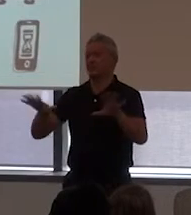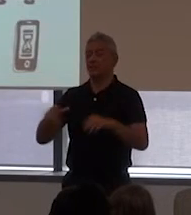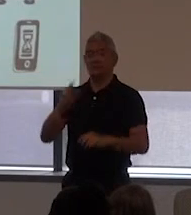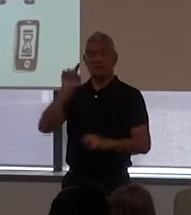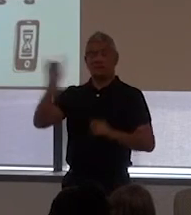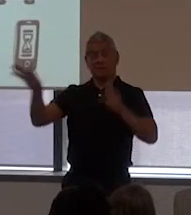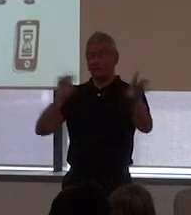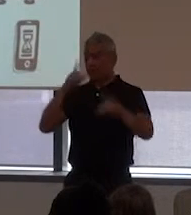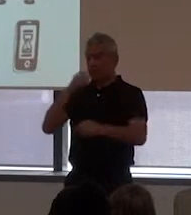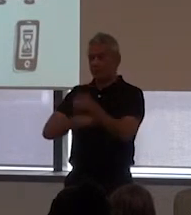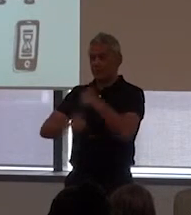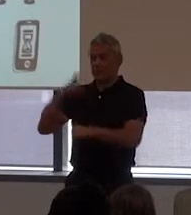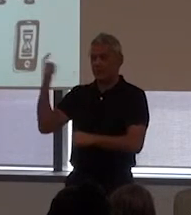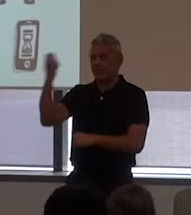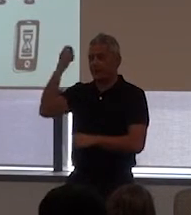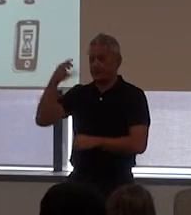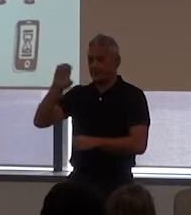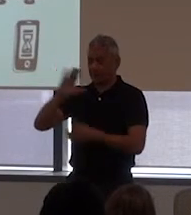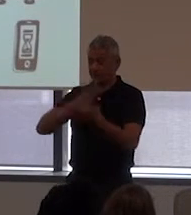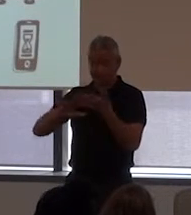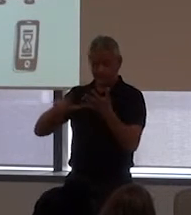workplace, because we need people like you.